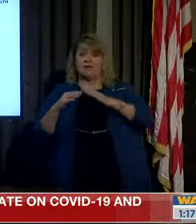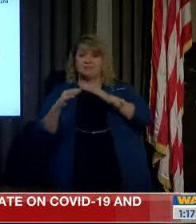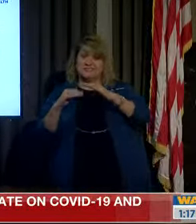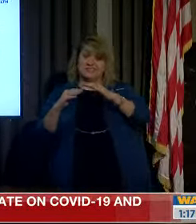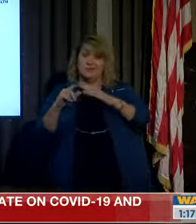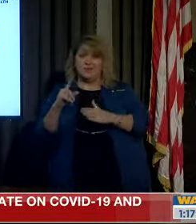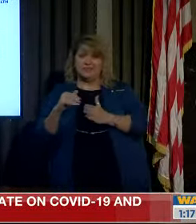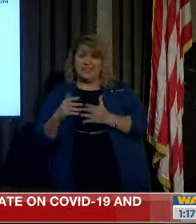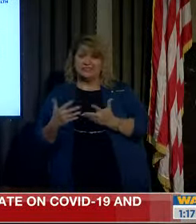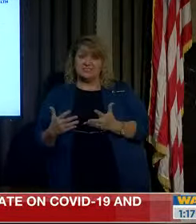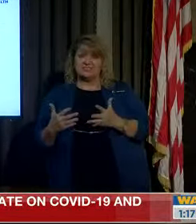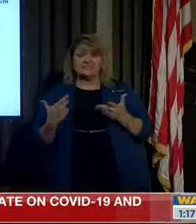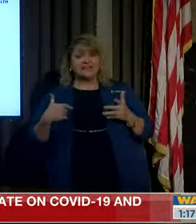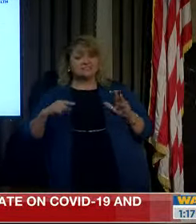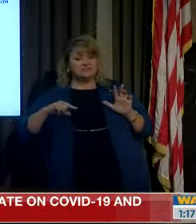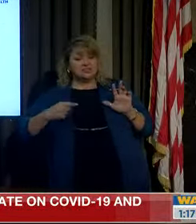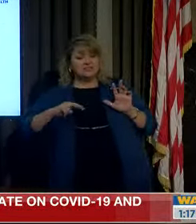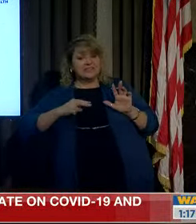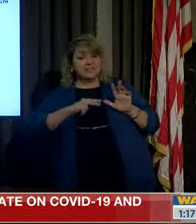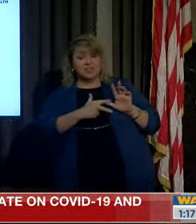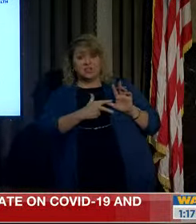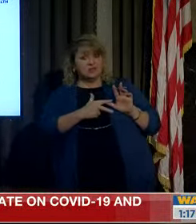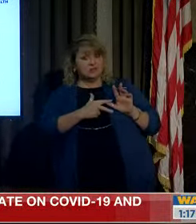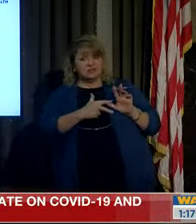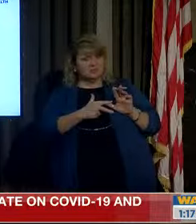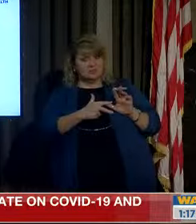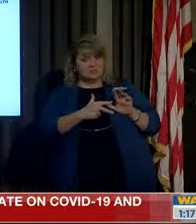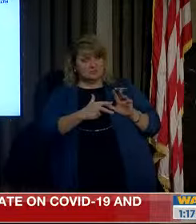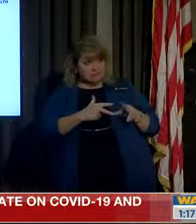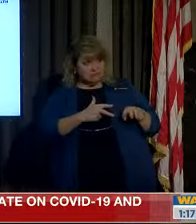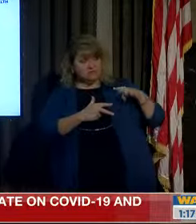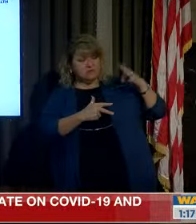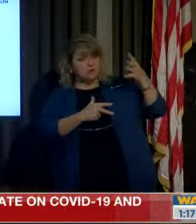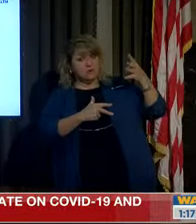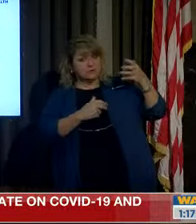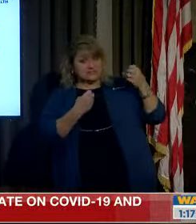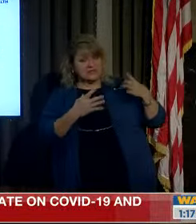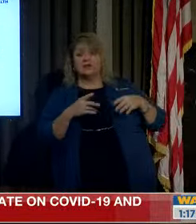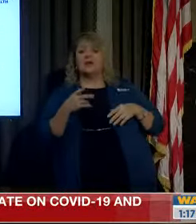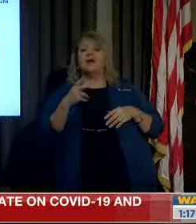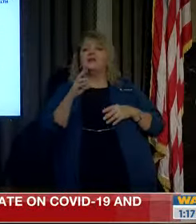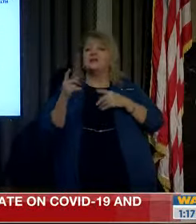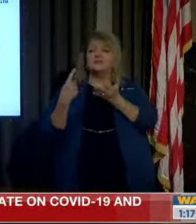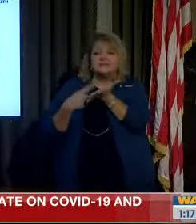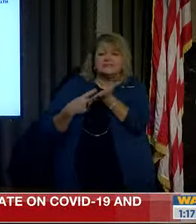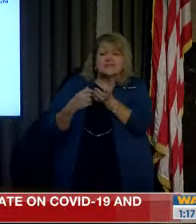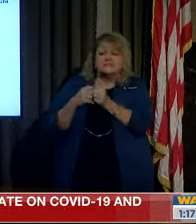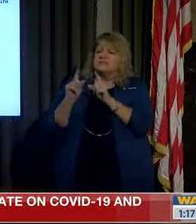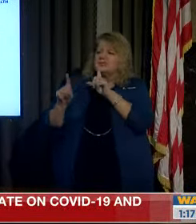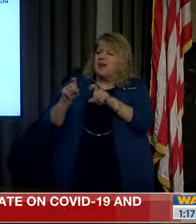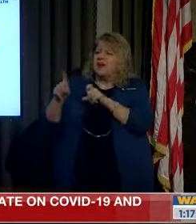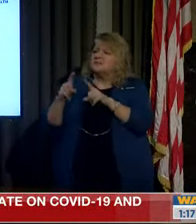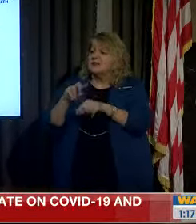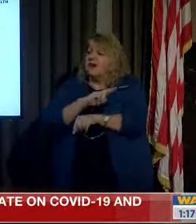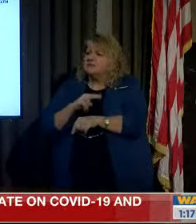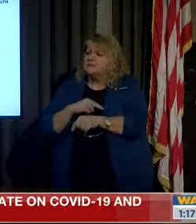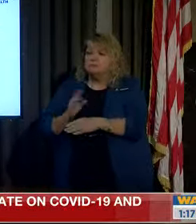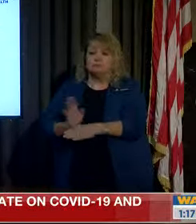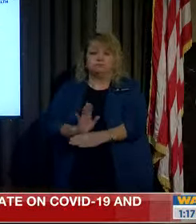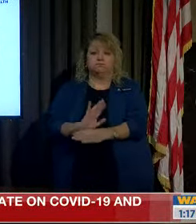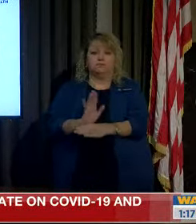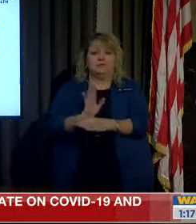was prior to this surge, as the governor said. And if you talk to hospitals right now, they're still very busy. And a lot of hospitals are still postponing